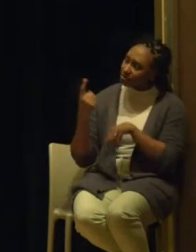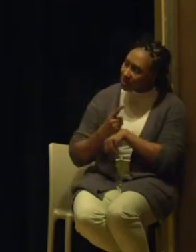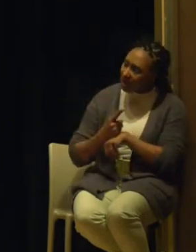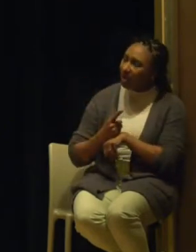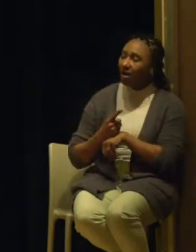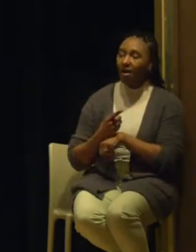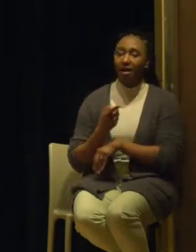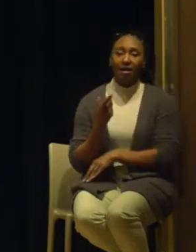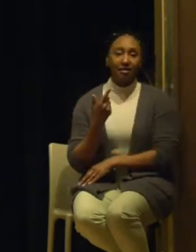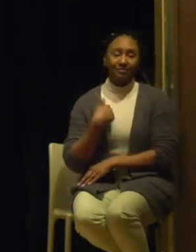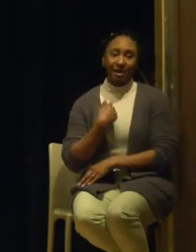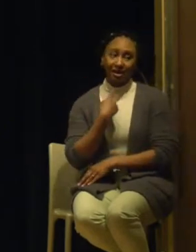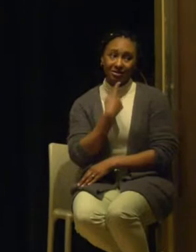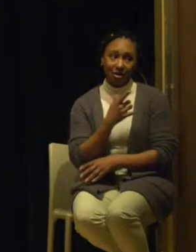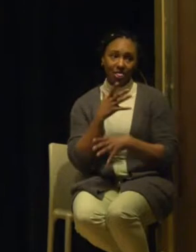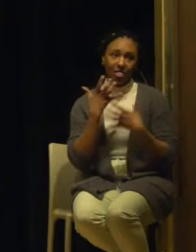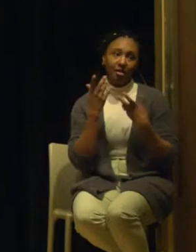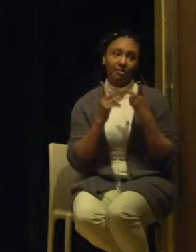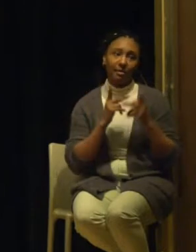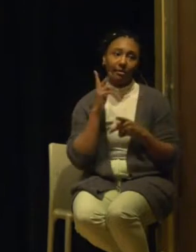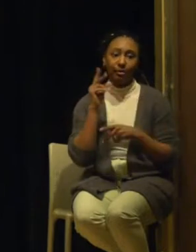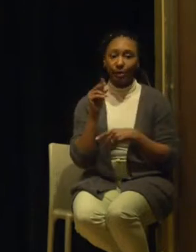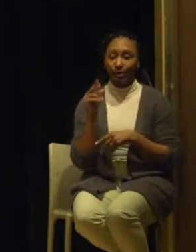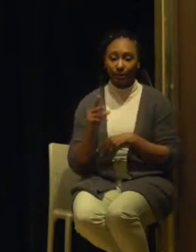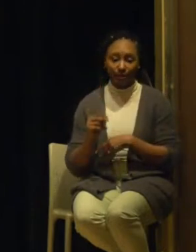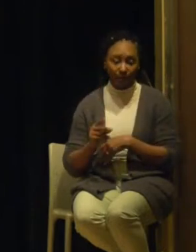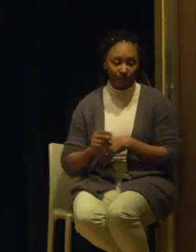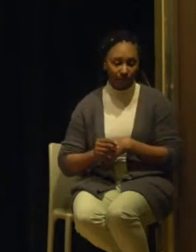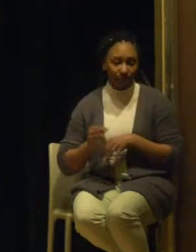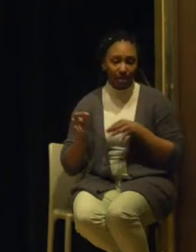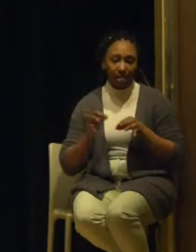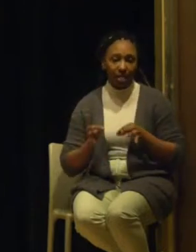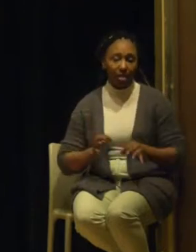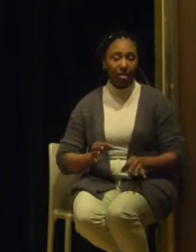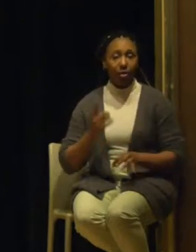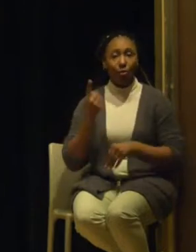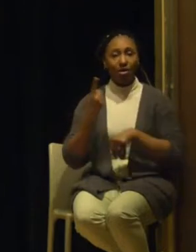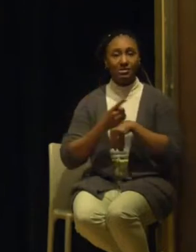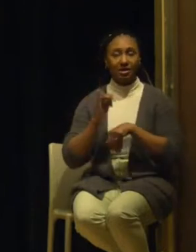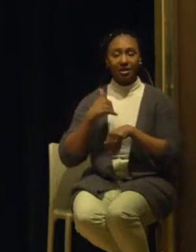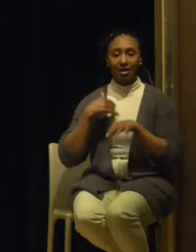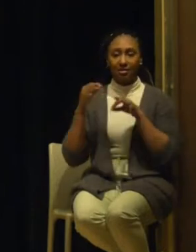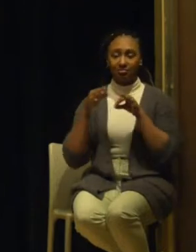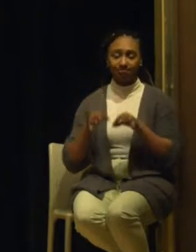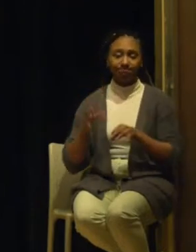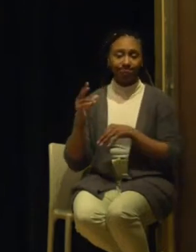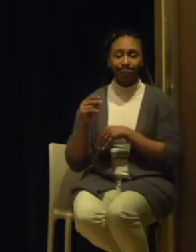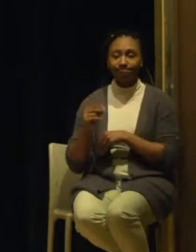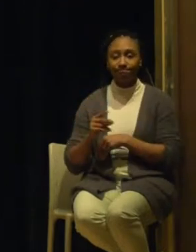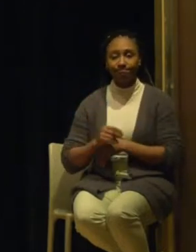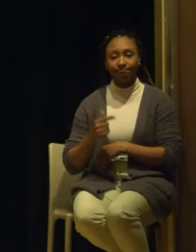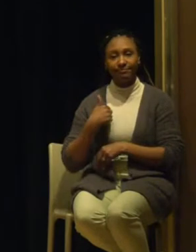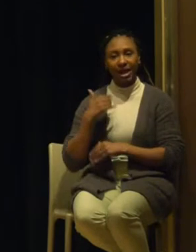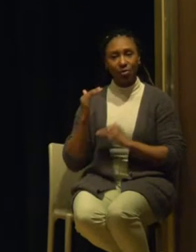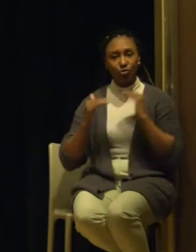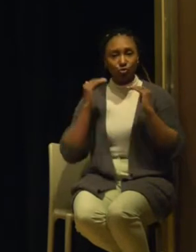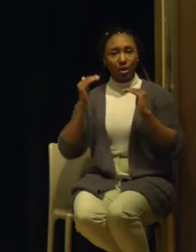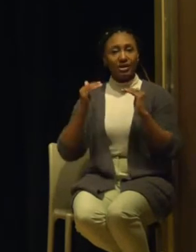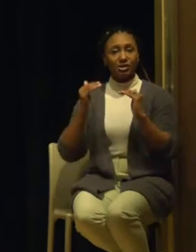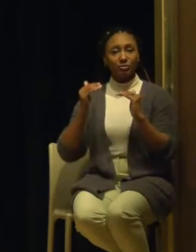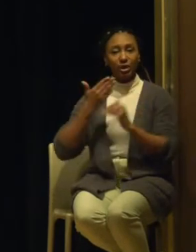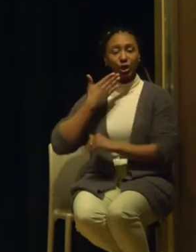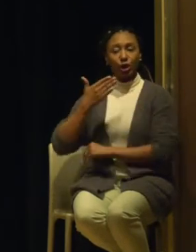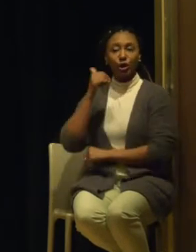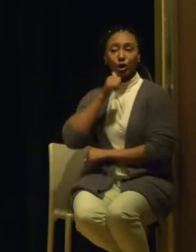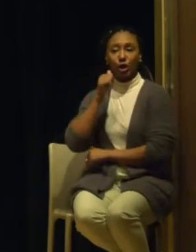to new programming, no to charitable contribution. I mean, it was just one of those days where I felt like, and I, you know, I was raised to be a good girl,